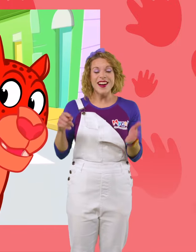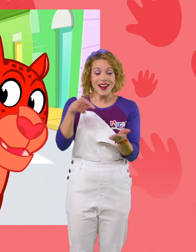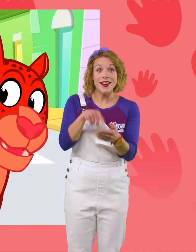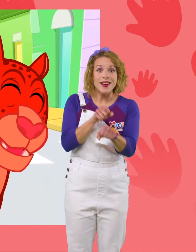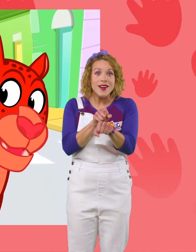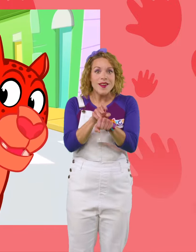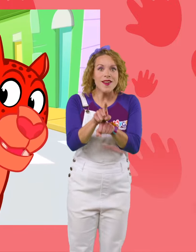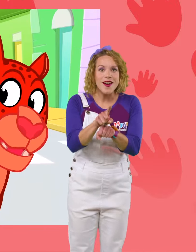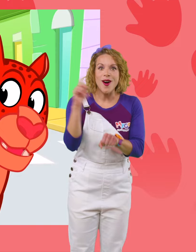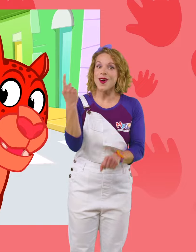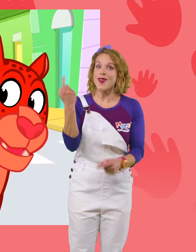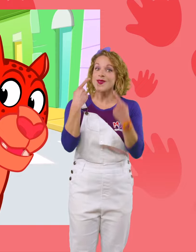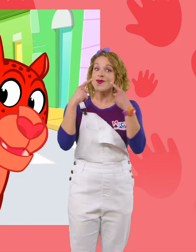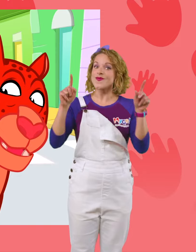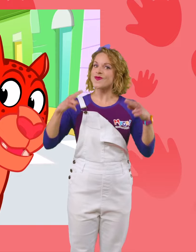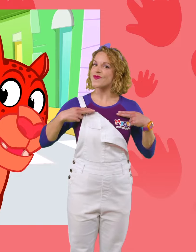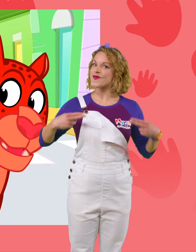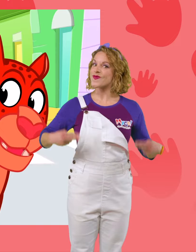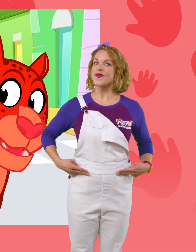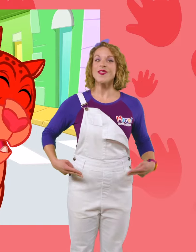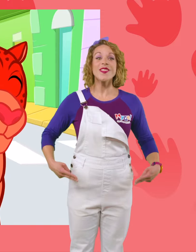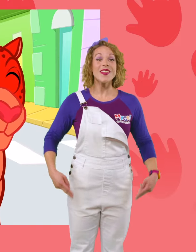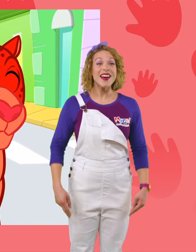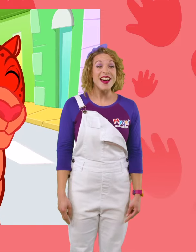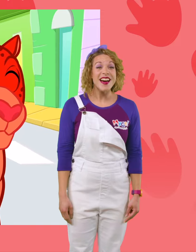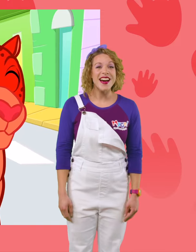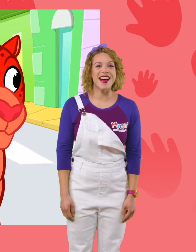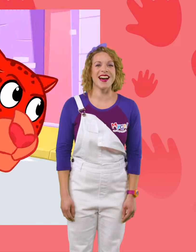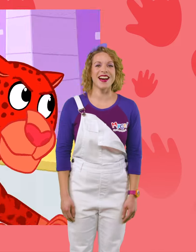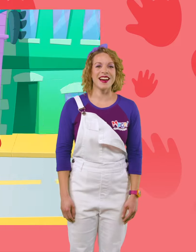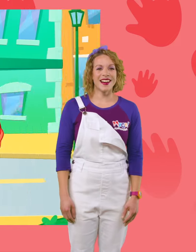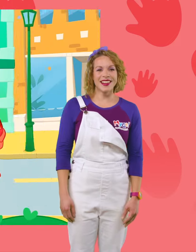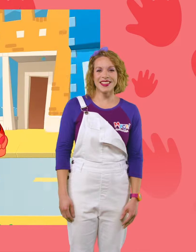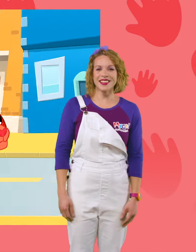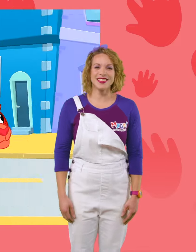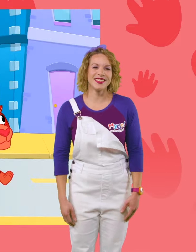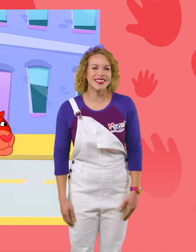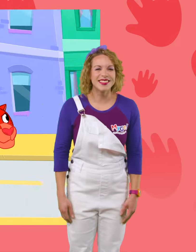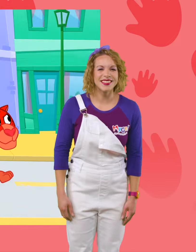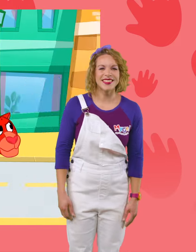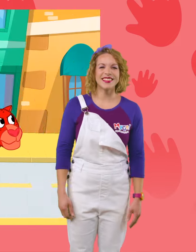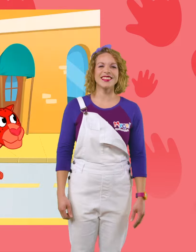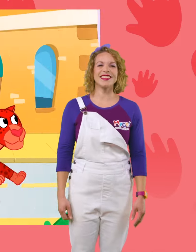Great! The ray only works on humans.